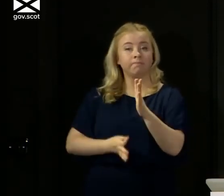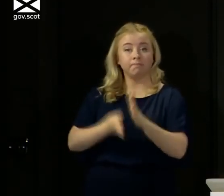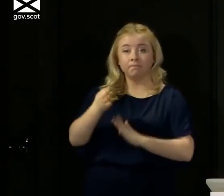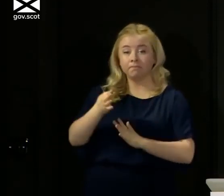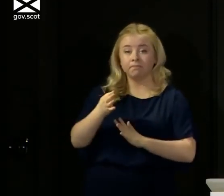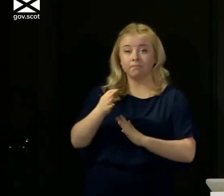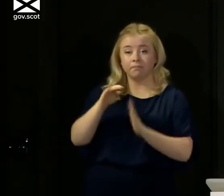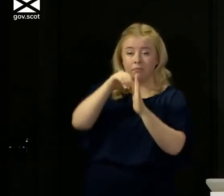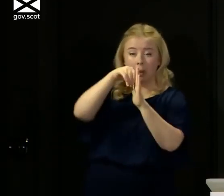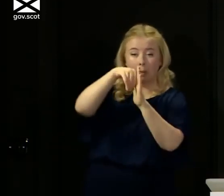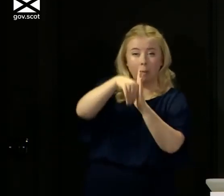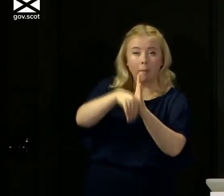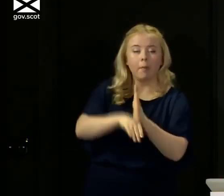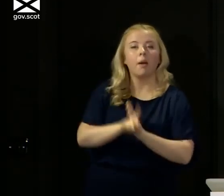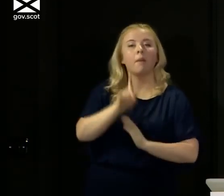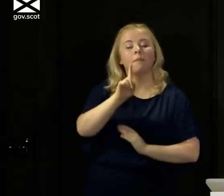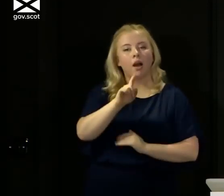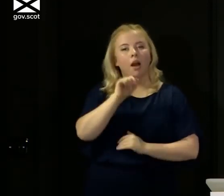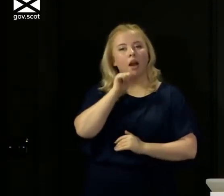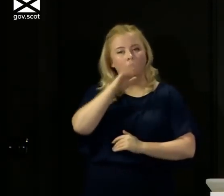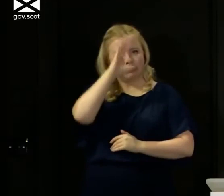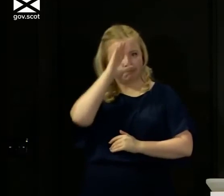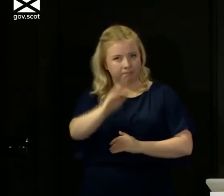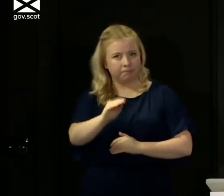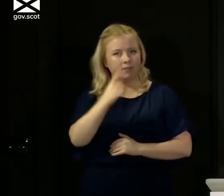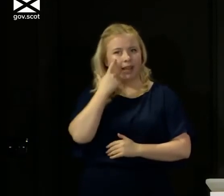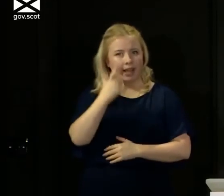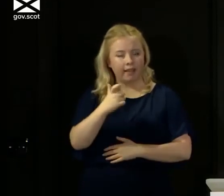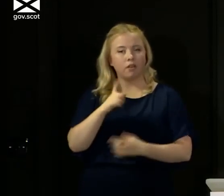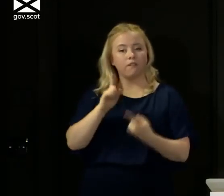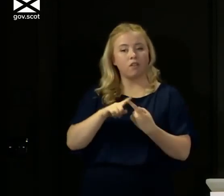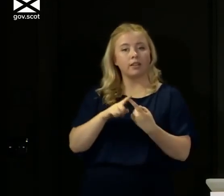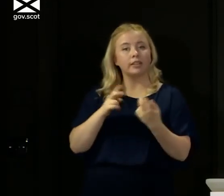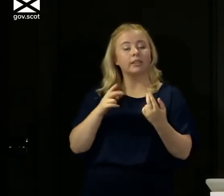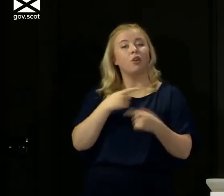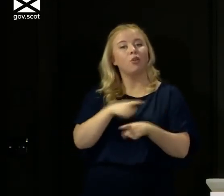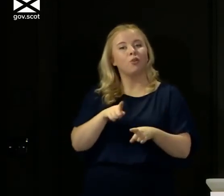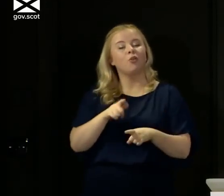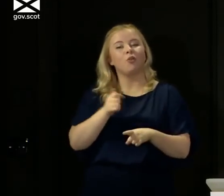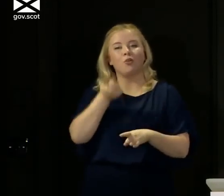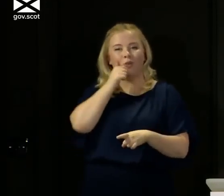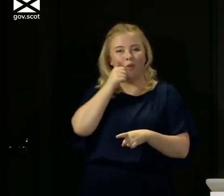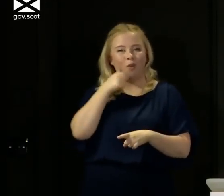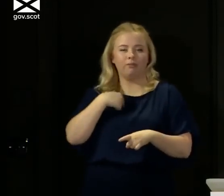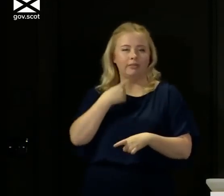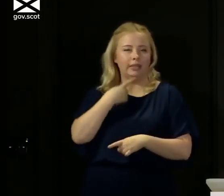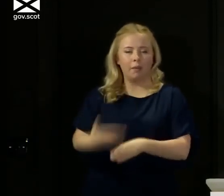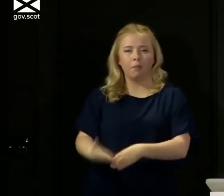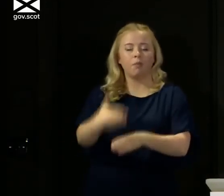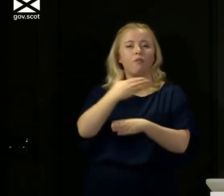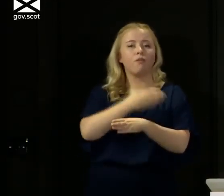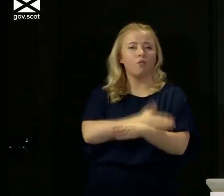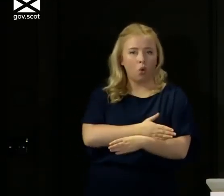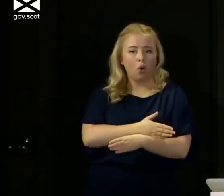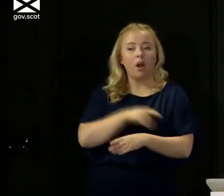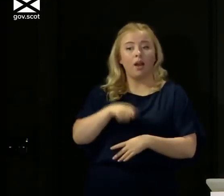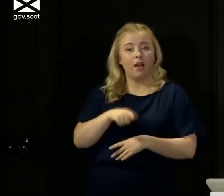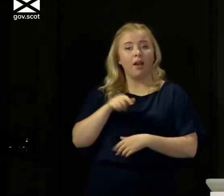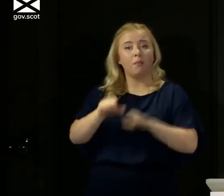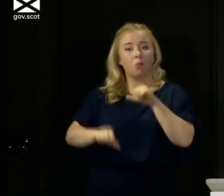suppose, caution on two points. Firstly, and people are used to hearing me say this, that progress, while very real and